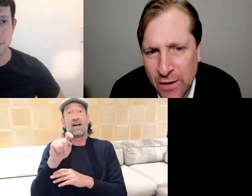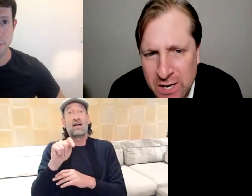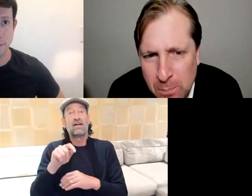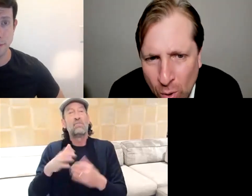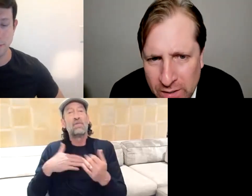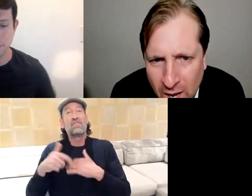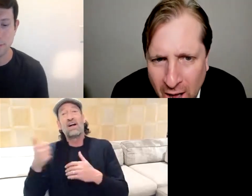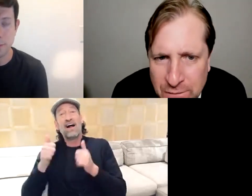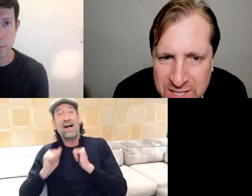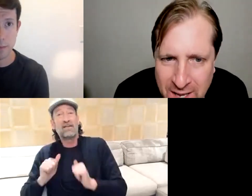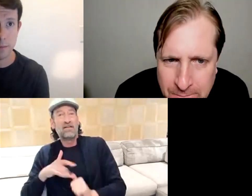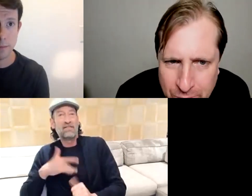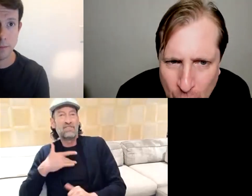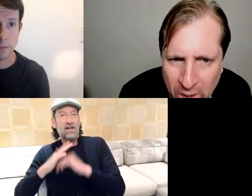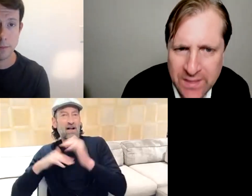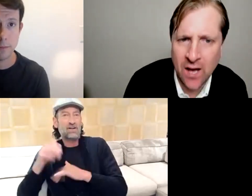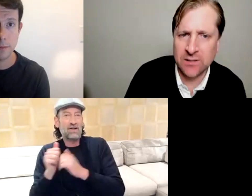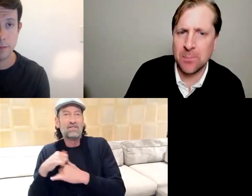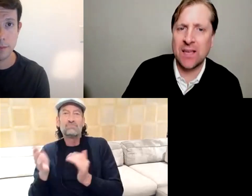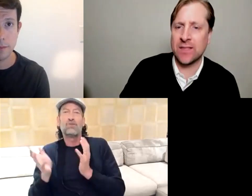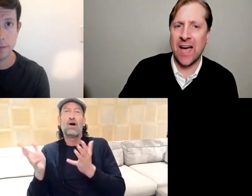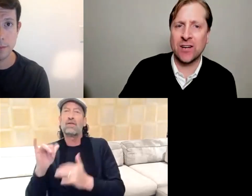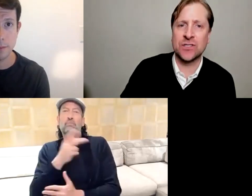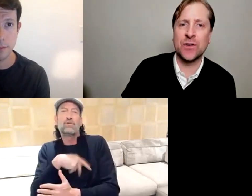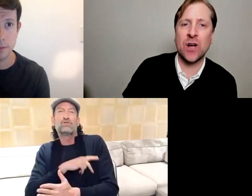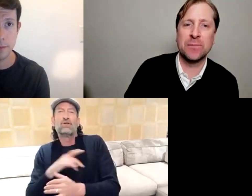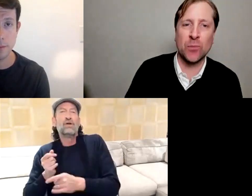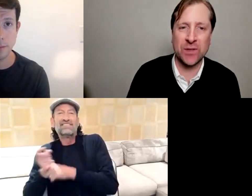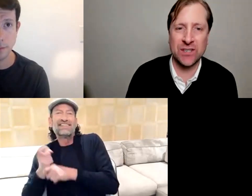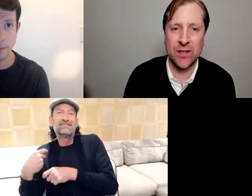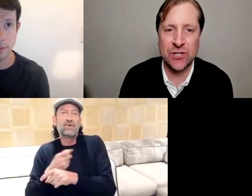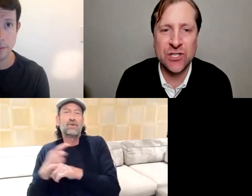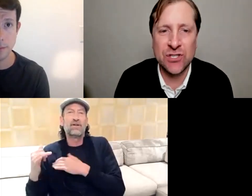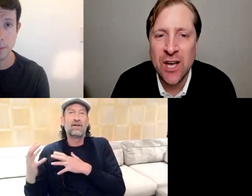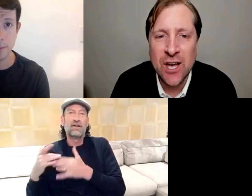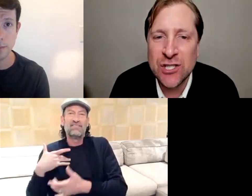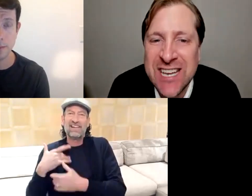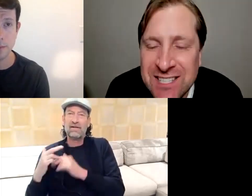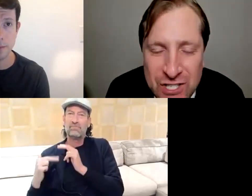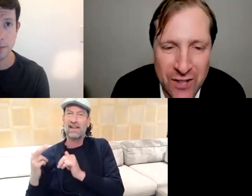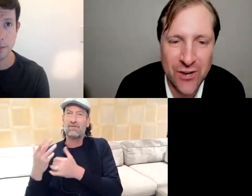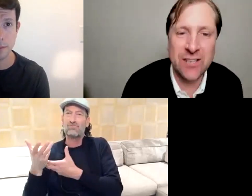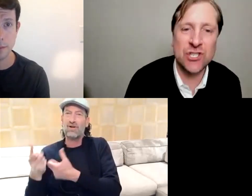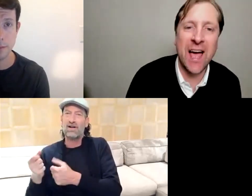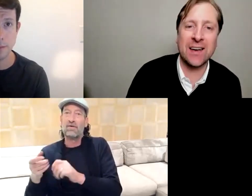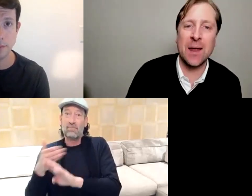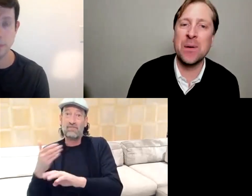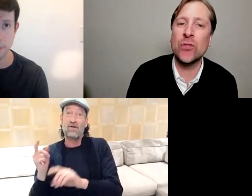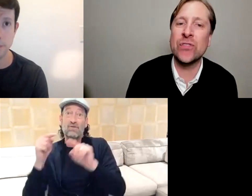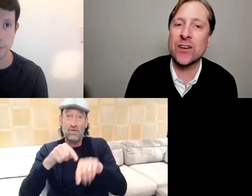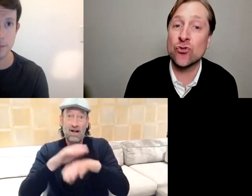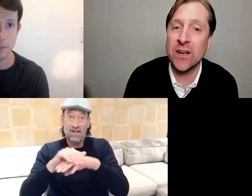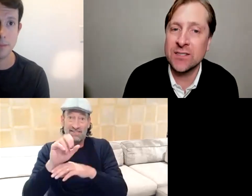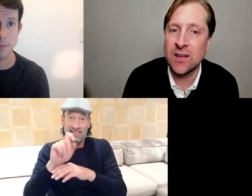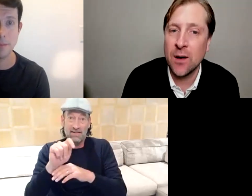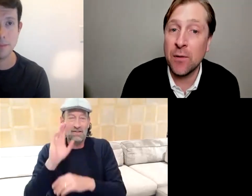It's very important offset to make the actors feel comfortable with each other. Just tease each other and chat and build